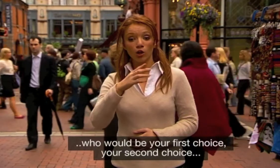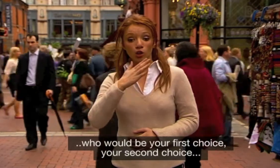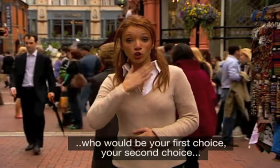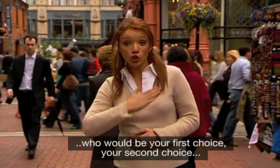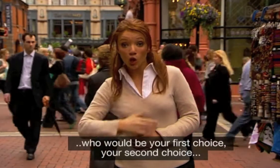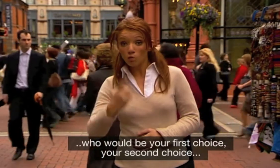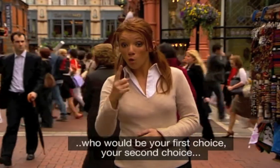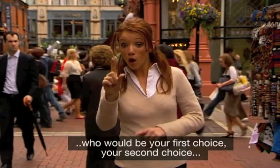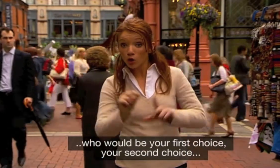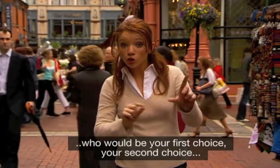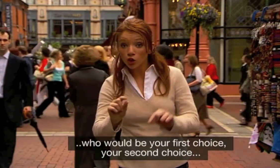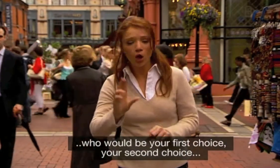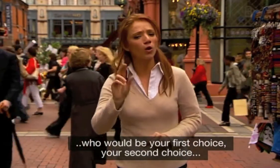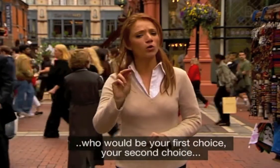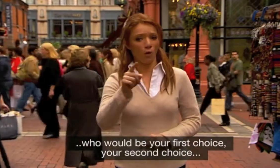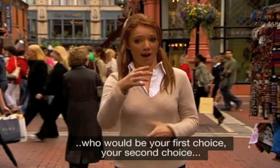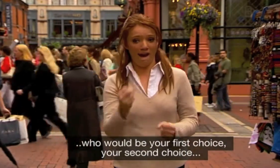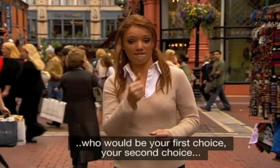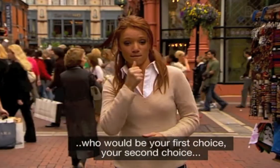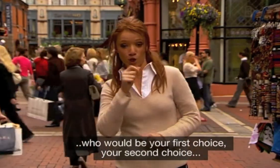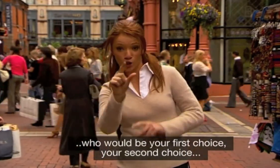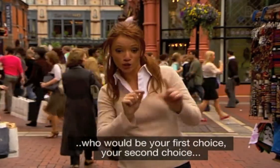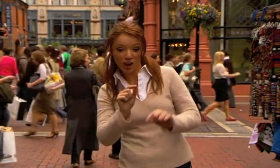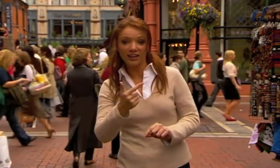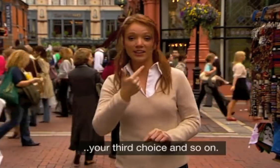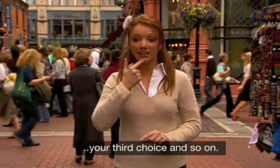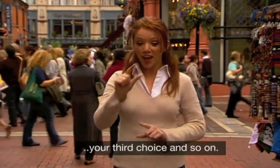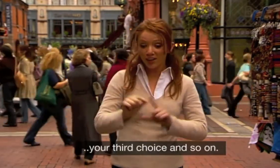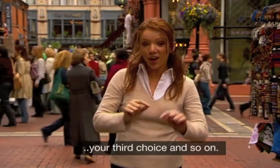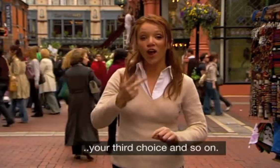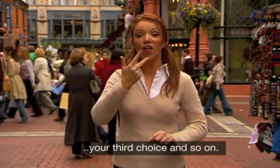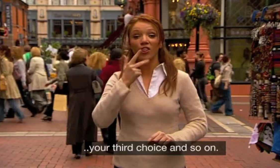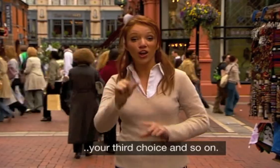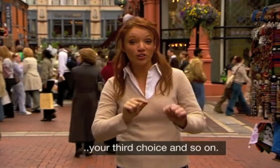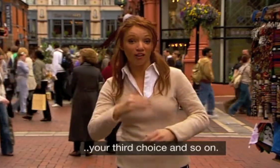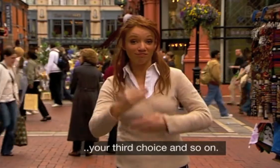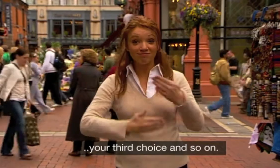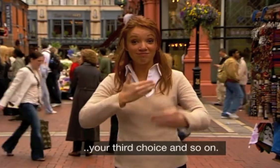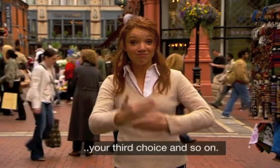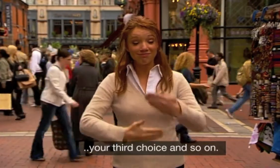choice, your second choice, your third choice, and so on.